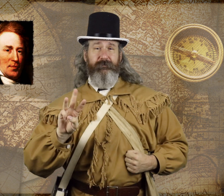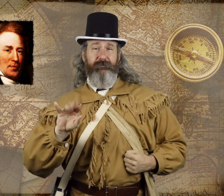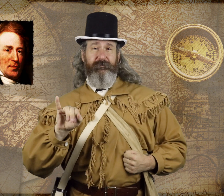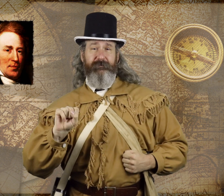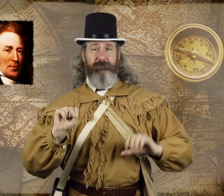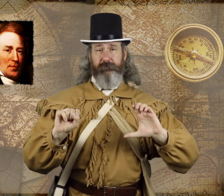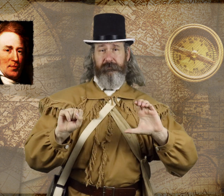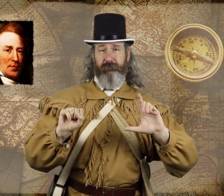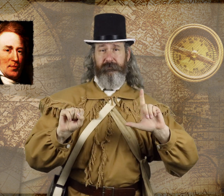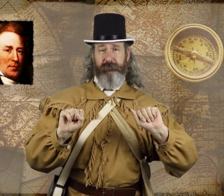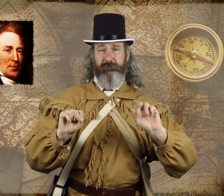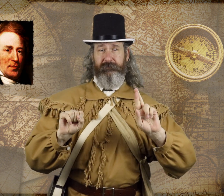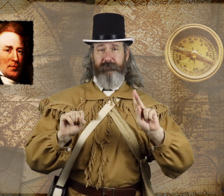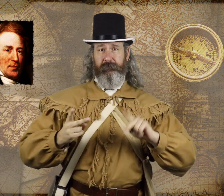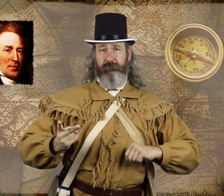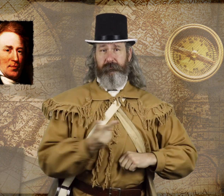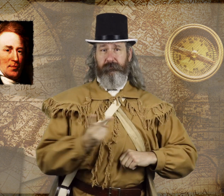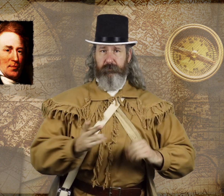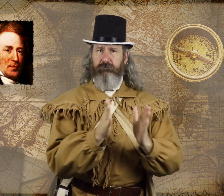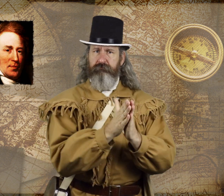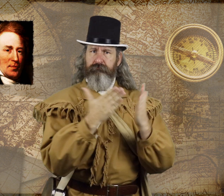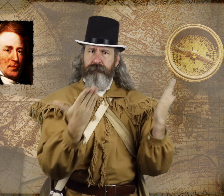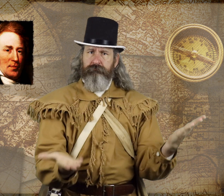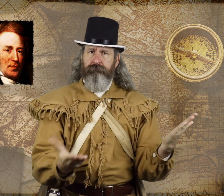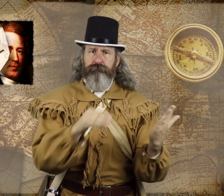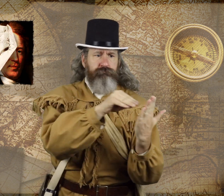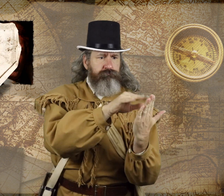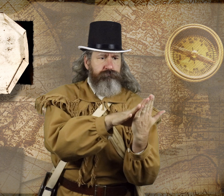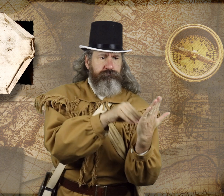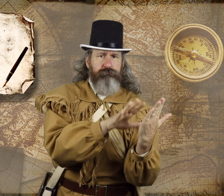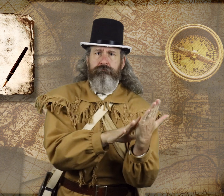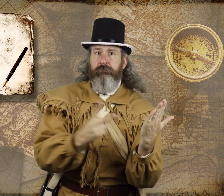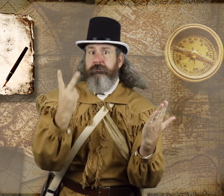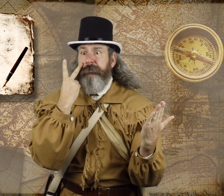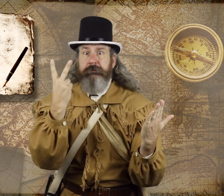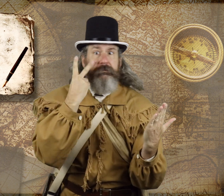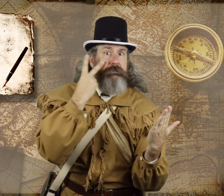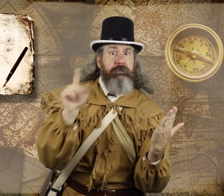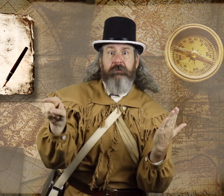Both Lewis and Clark kept journals during the journey.